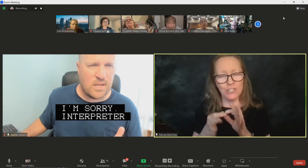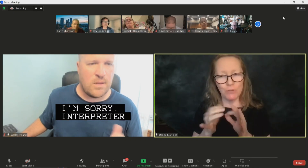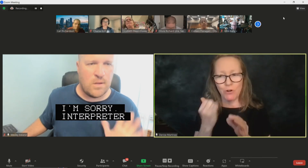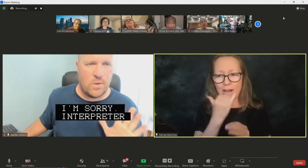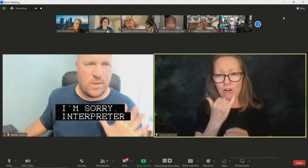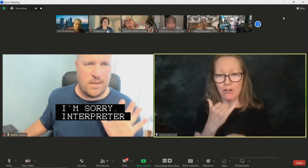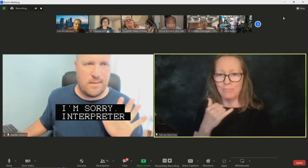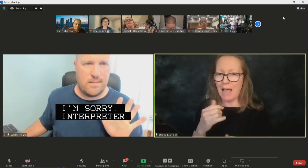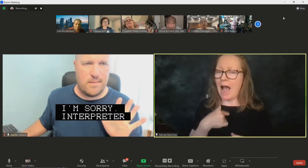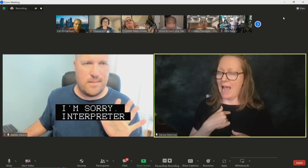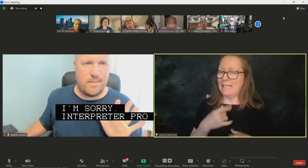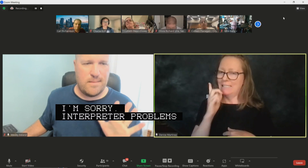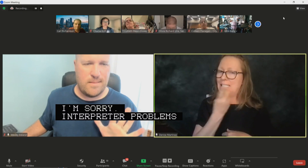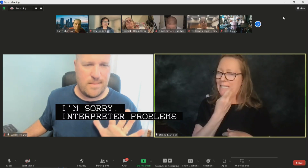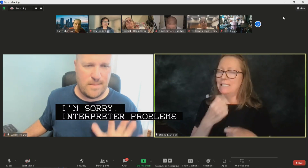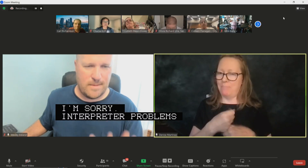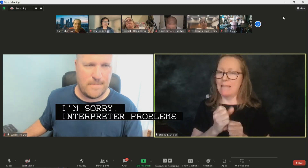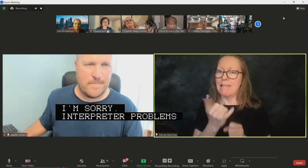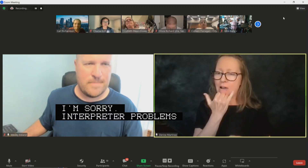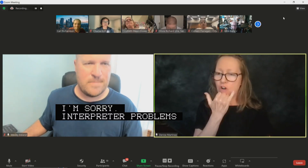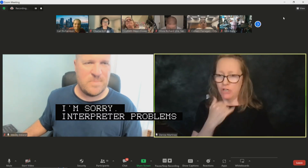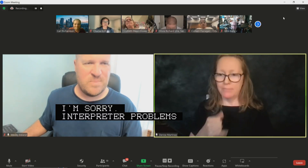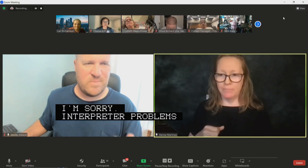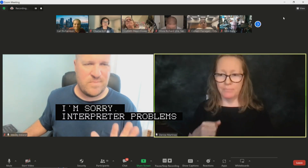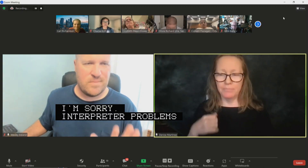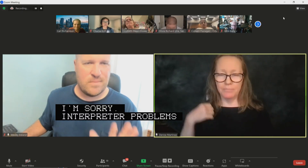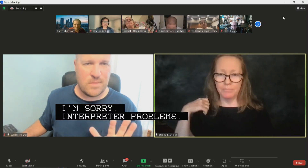That was an interpreter error.